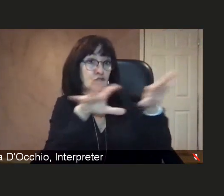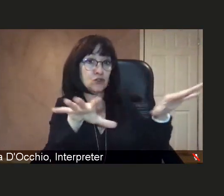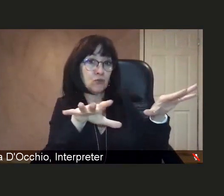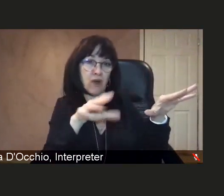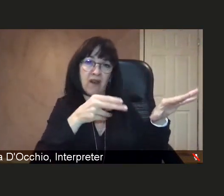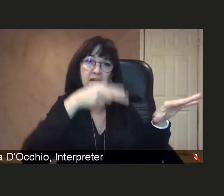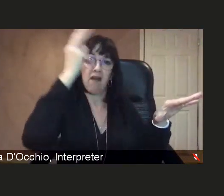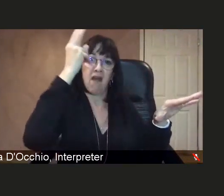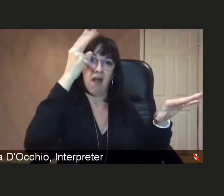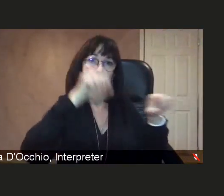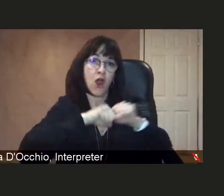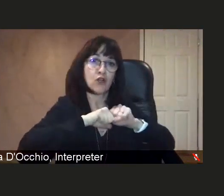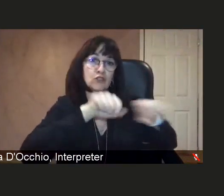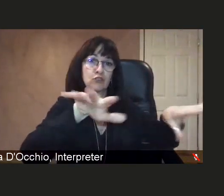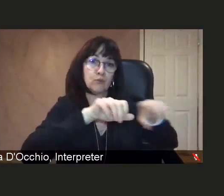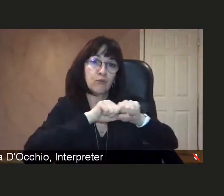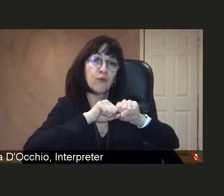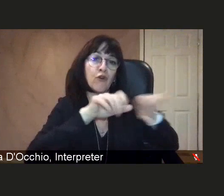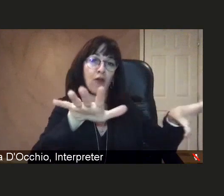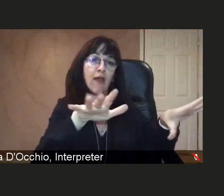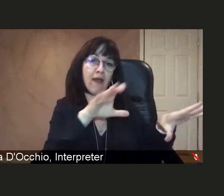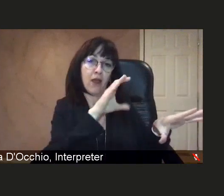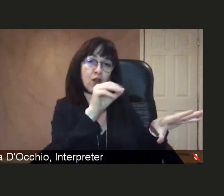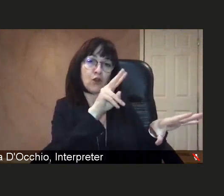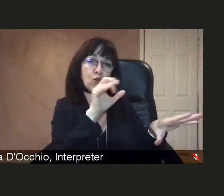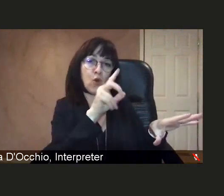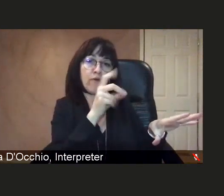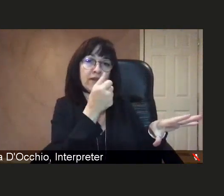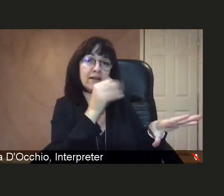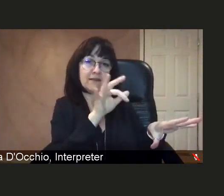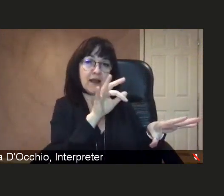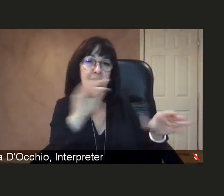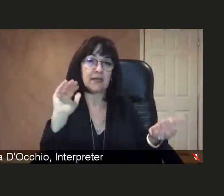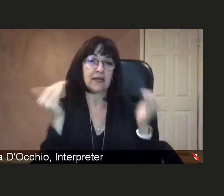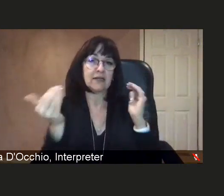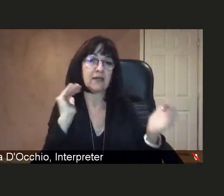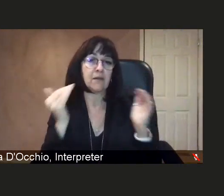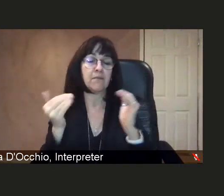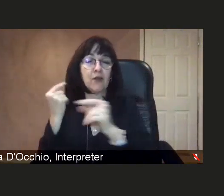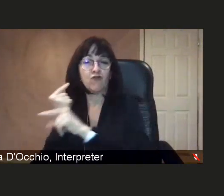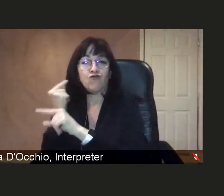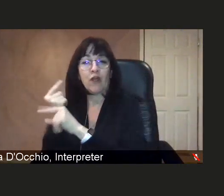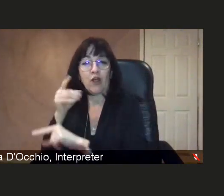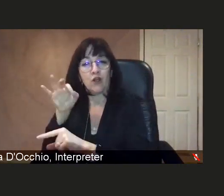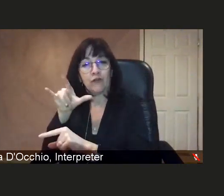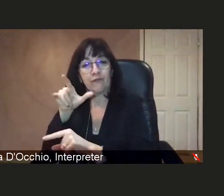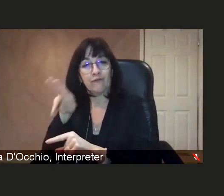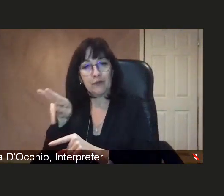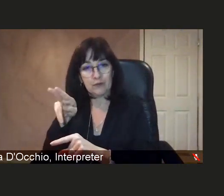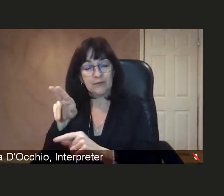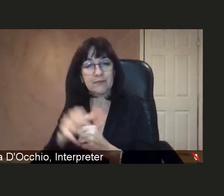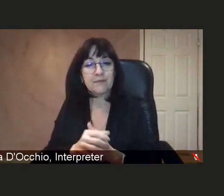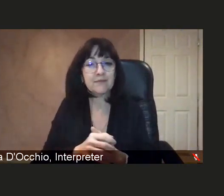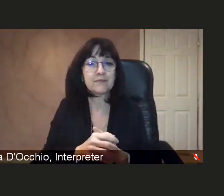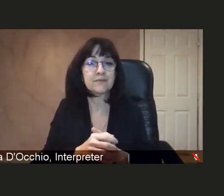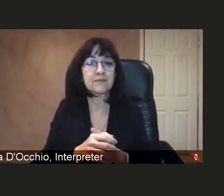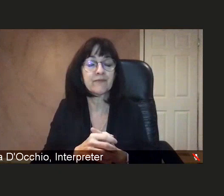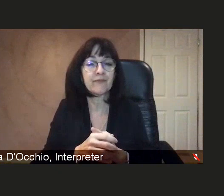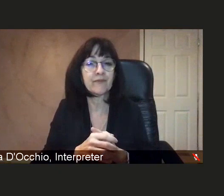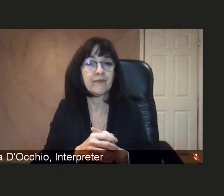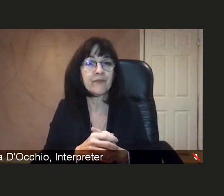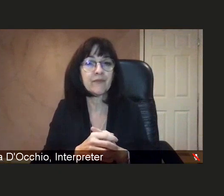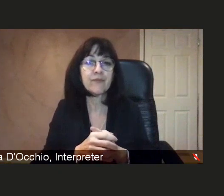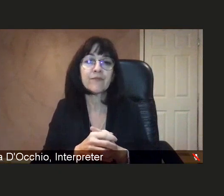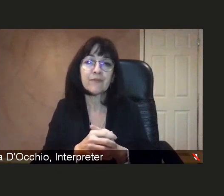with COVID-19 than with the flu virus. I think this probably leads into